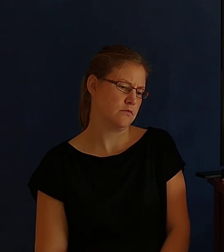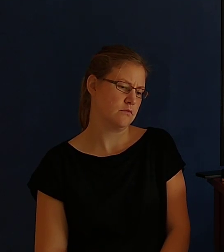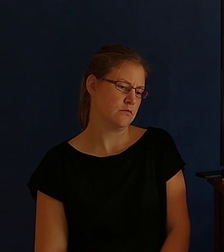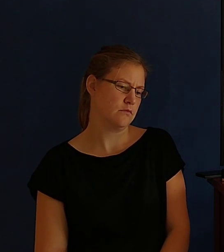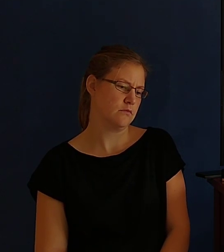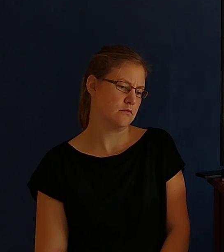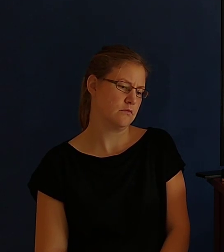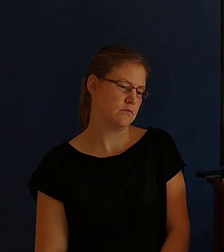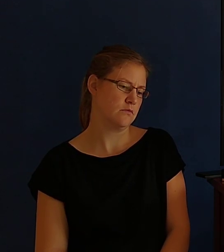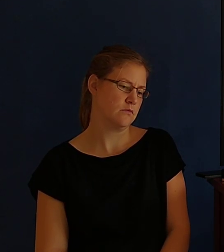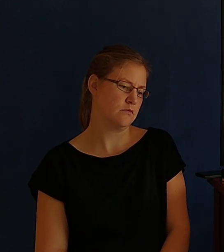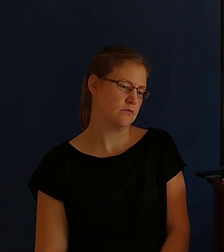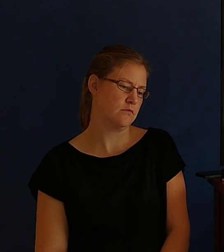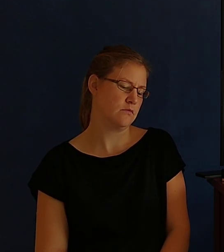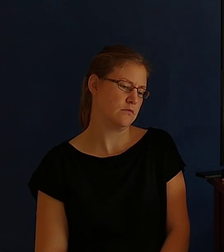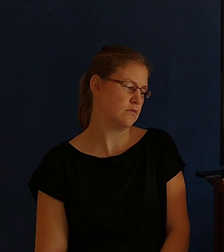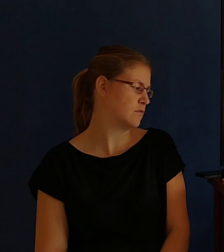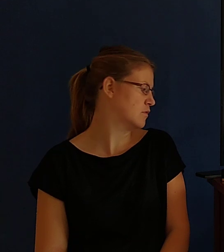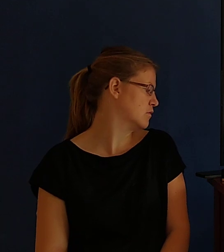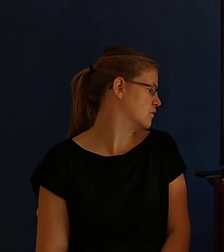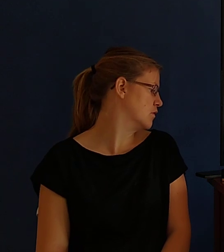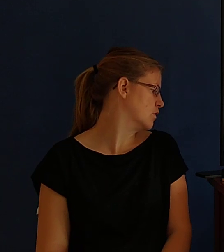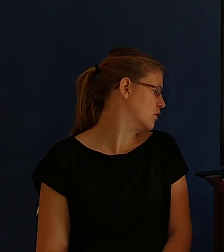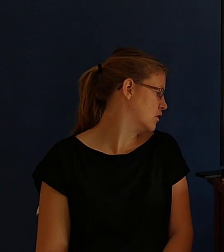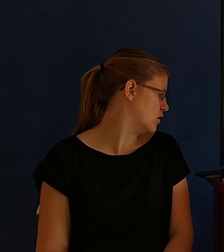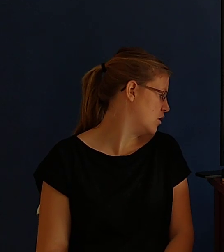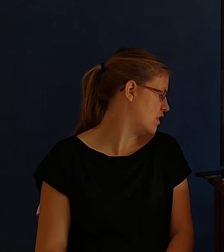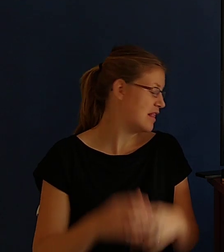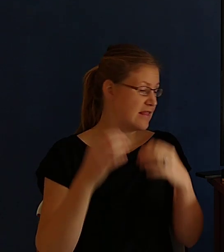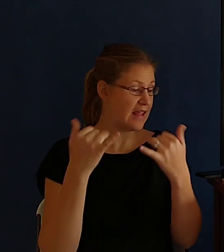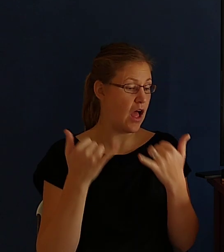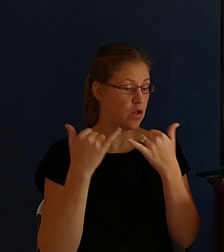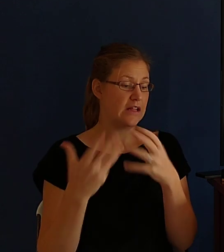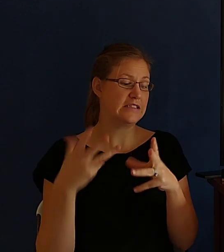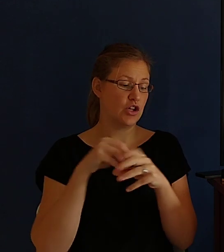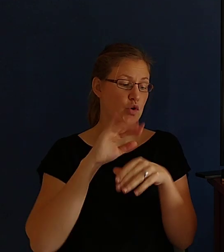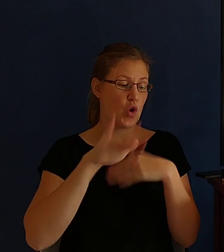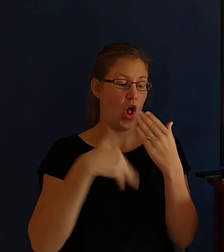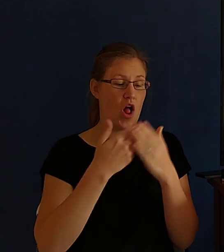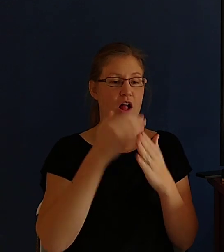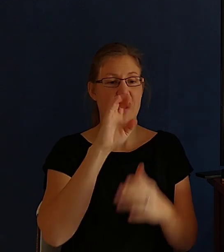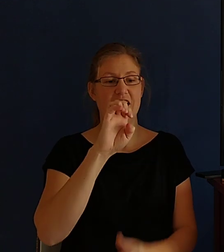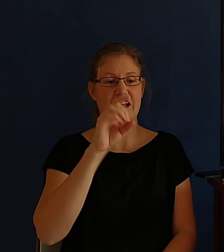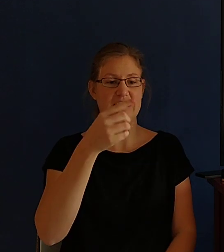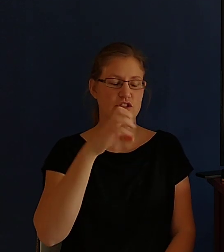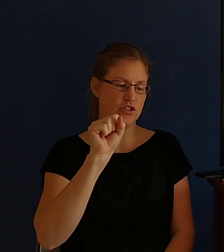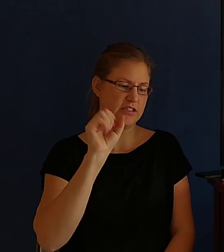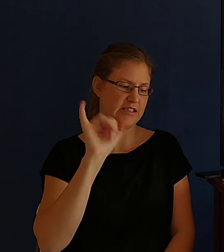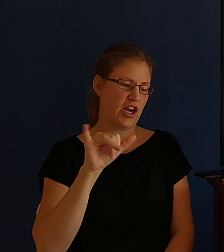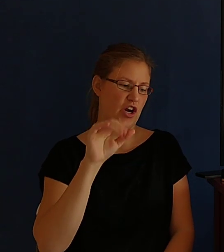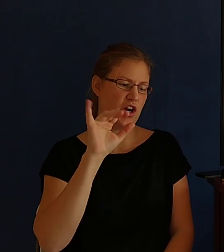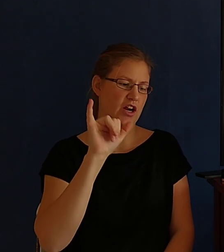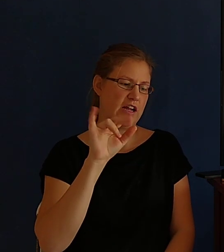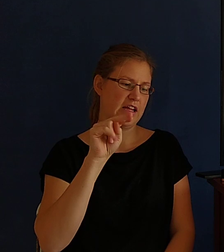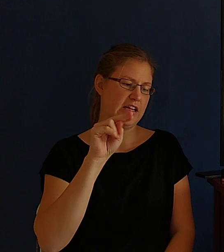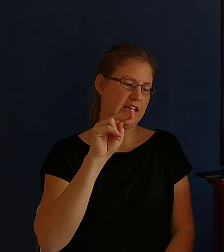vertex 4. So let's discover all, or let's include all the edges that are incident to 4. So what we have